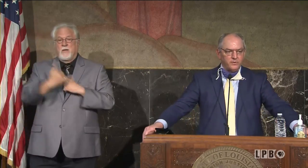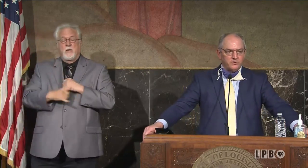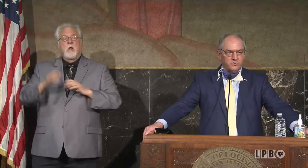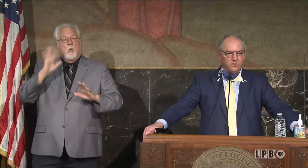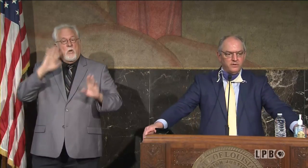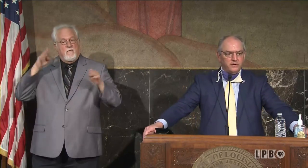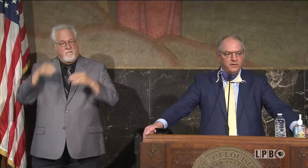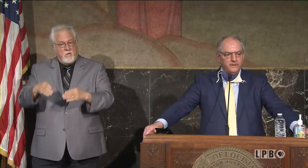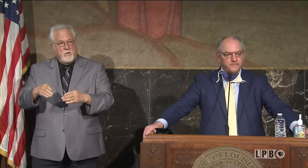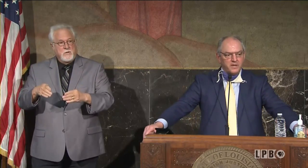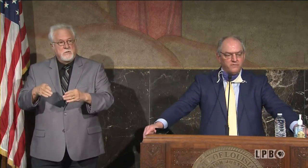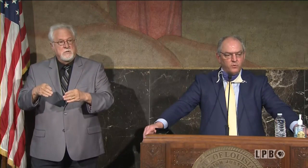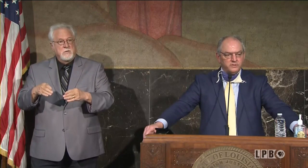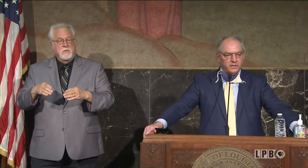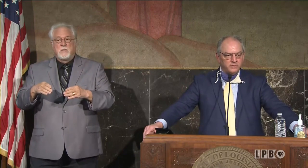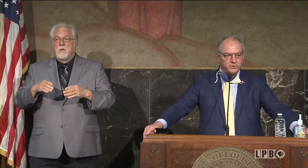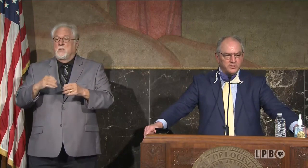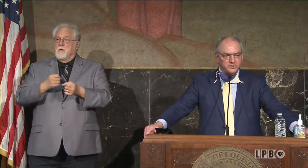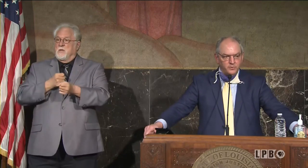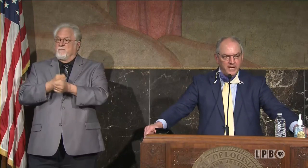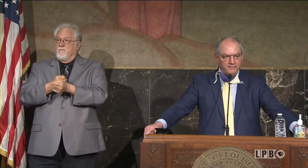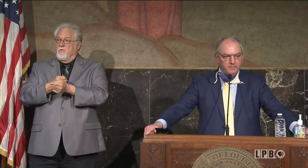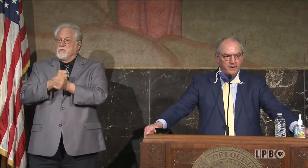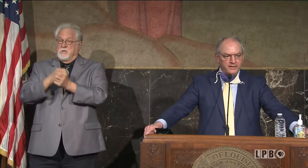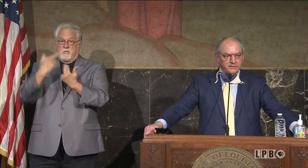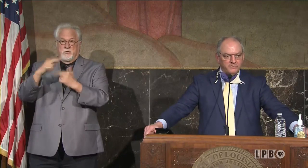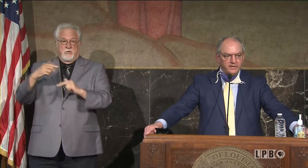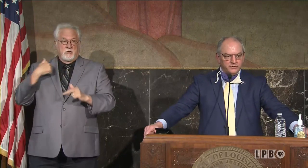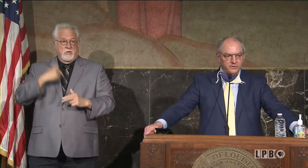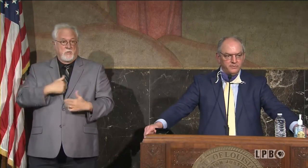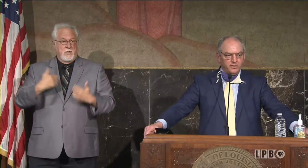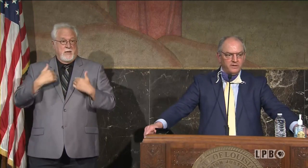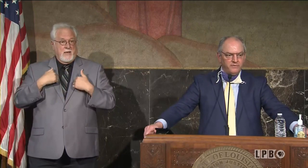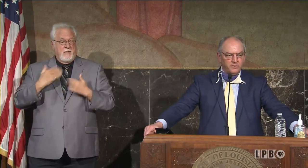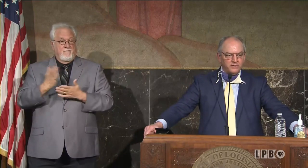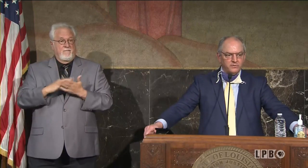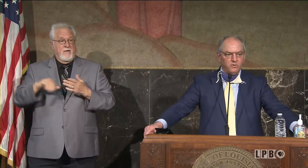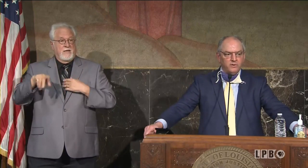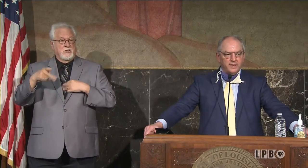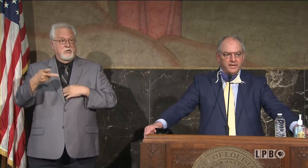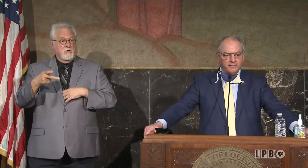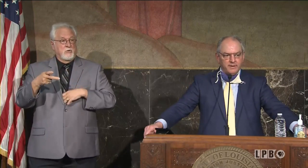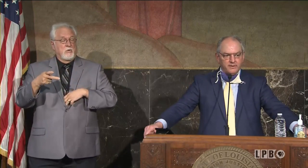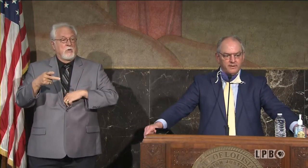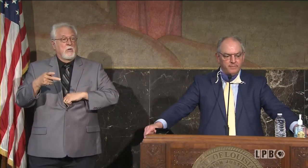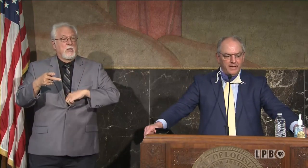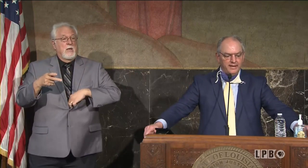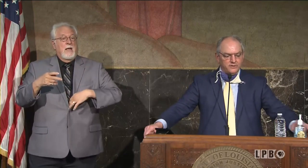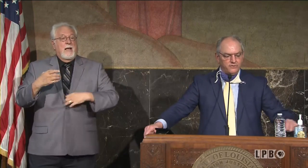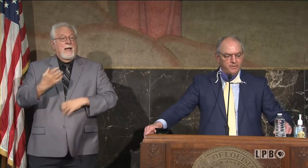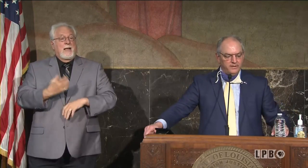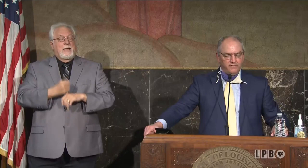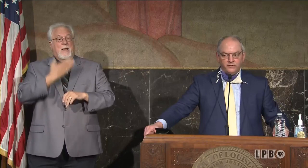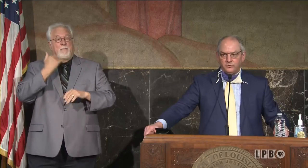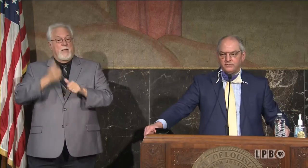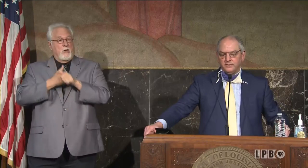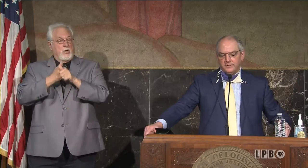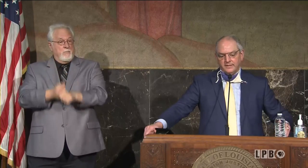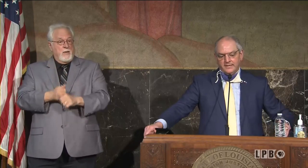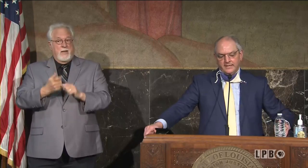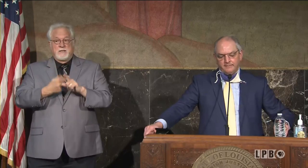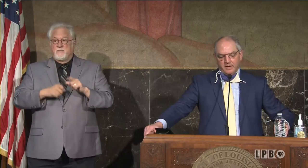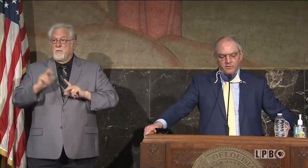going to focus on enforcing the restrictions we have in place in phase 2. We're going to focus on getting better compliance from